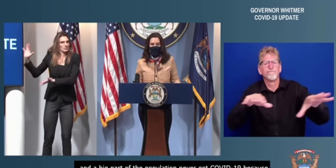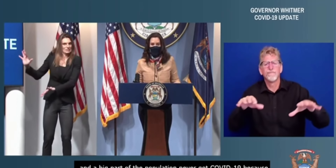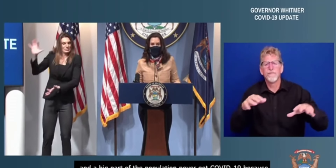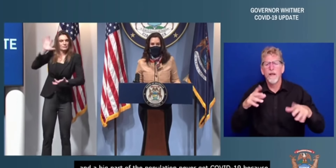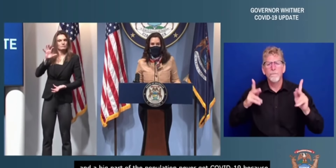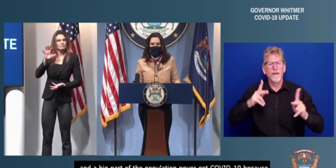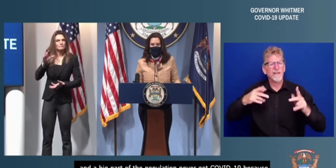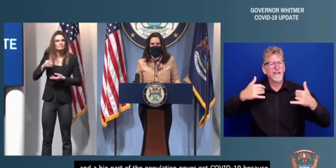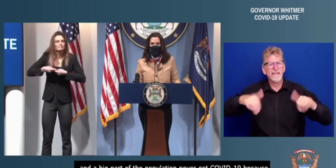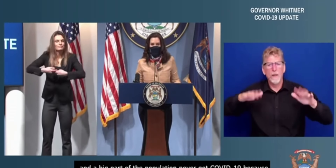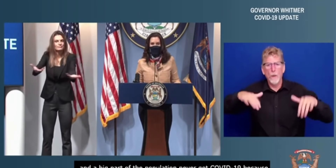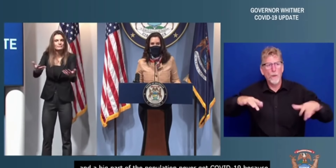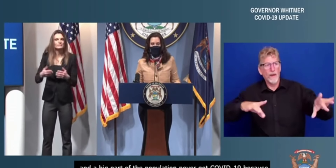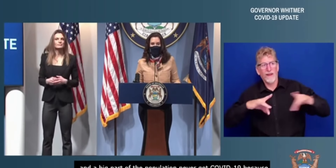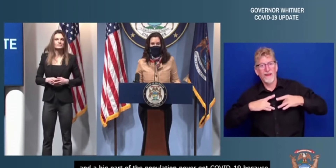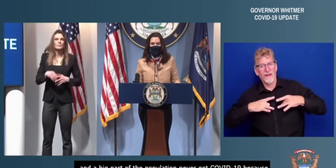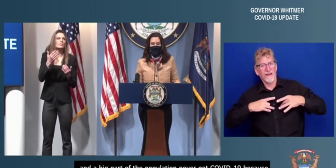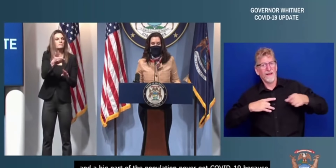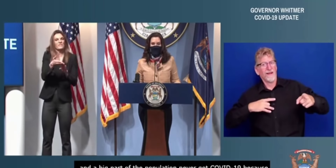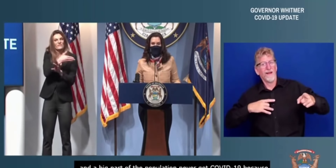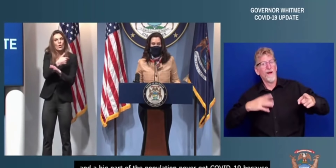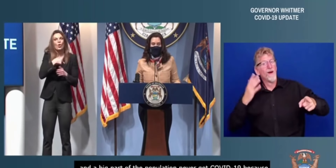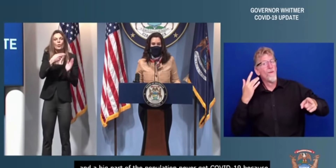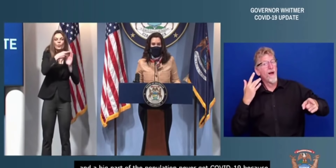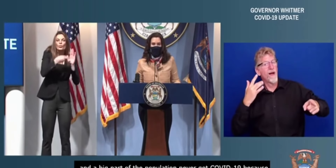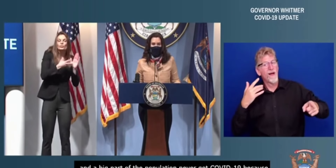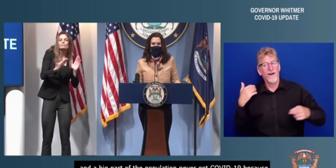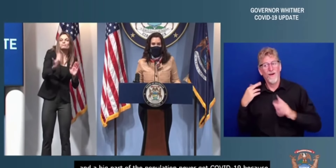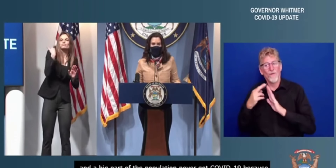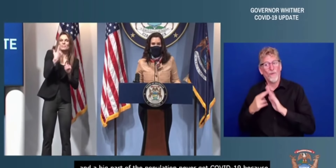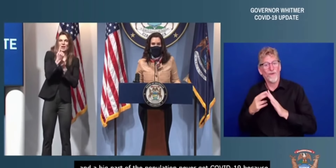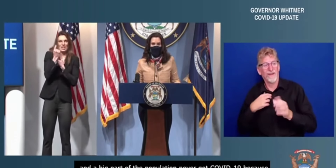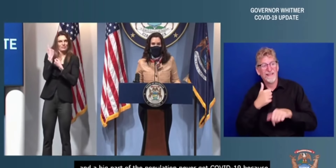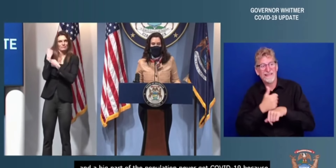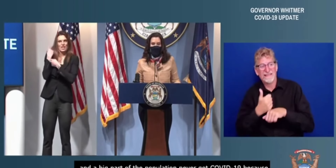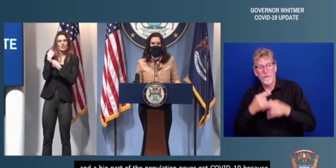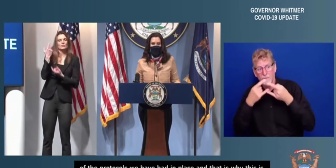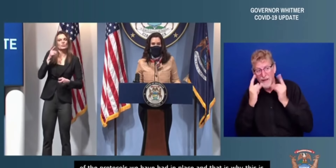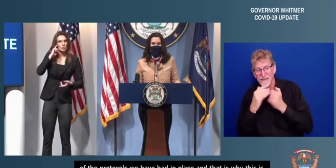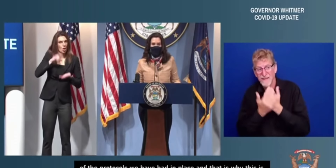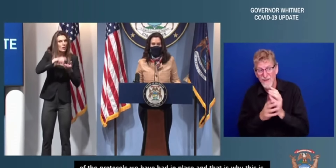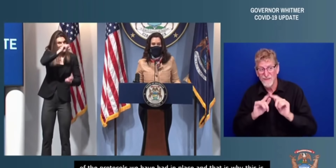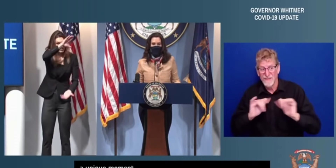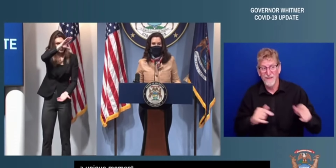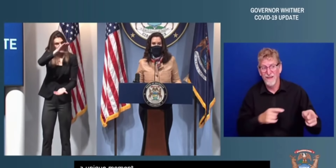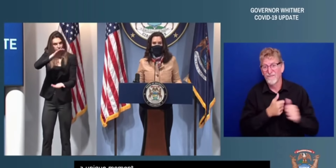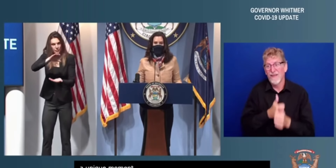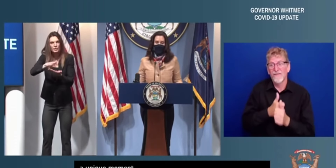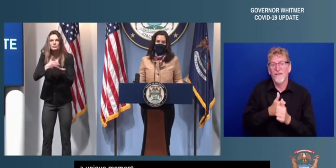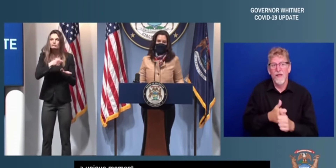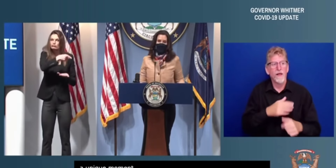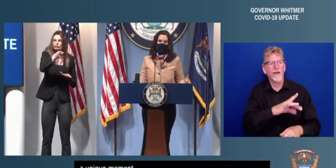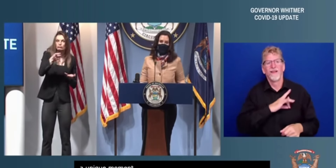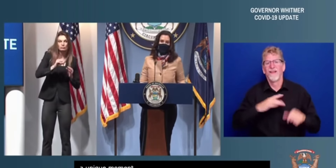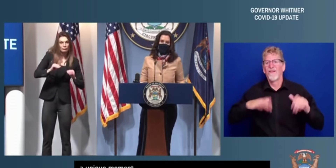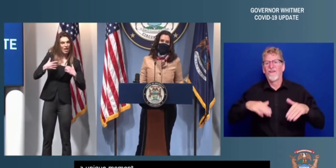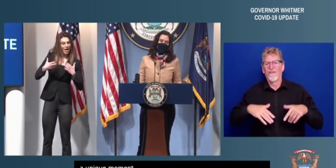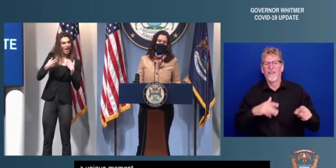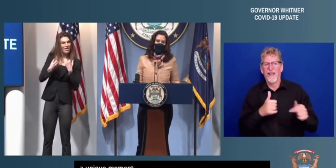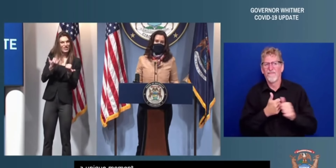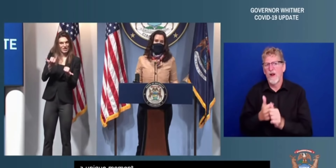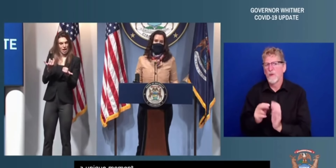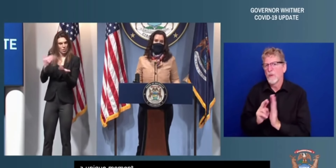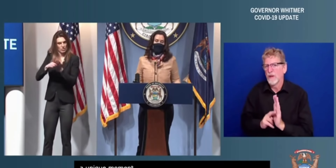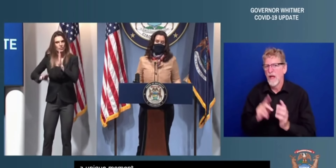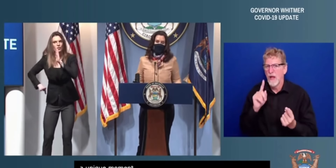protocols that we've had in place. And that's precisely why this is a unique moment. We need some additional assistance here, and that's the case that we're going to